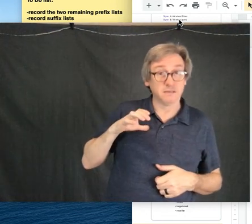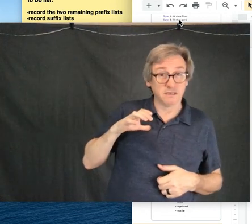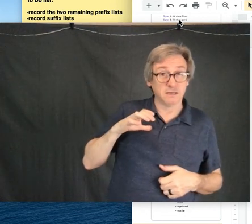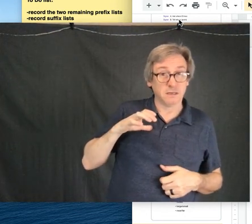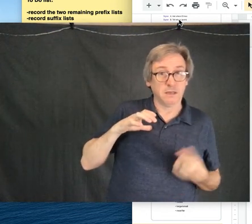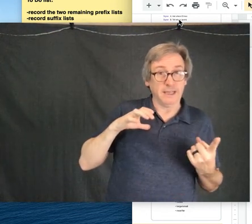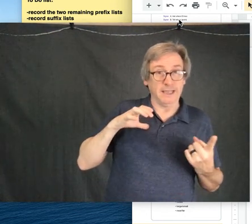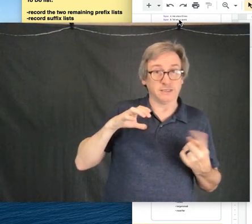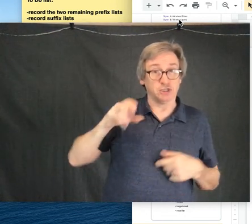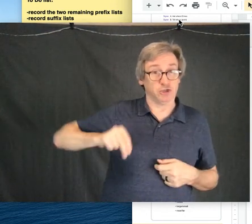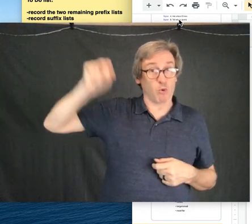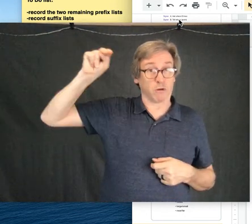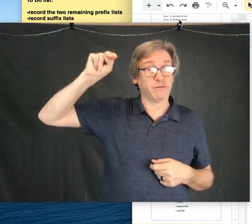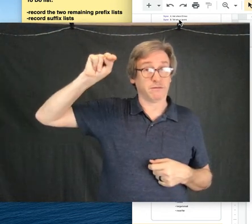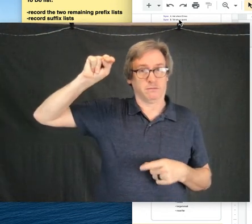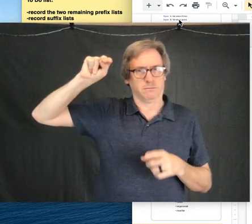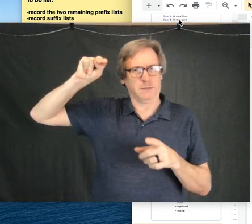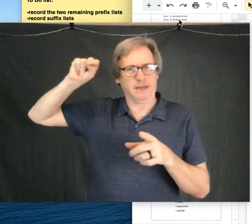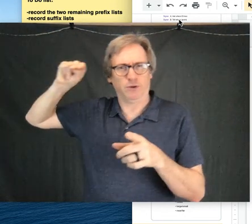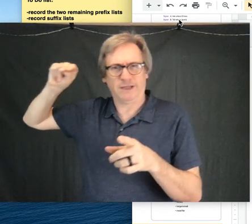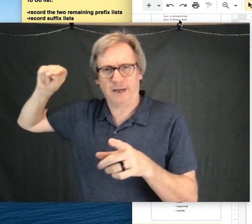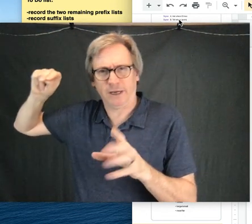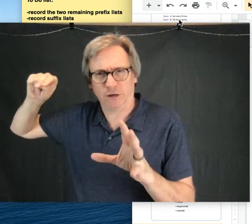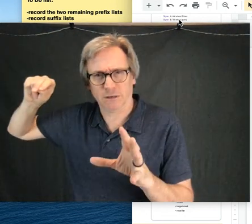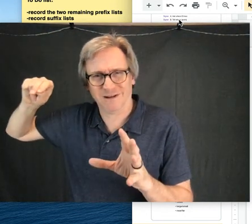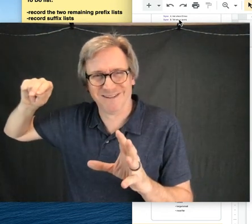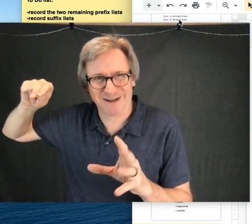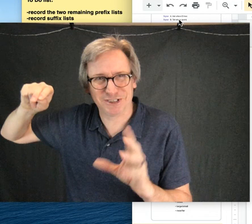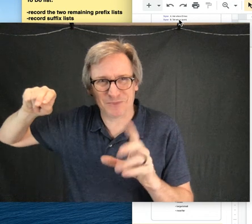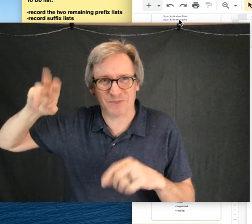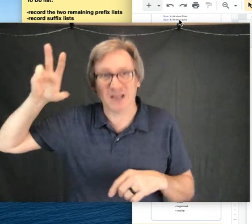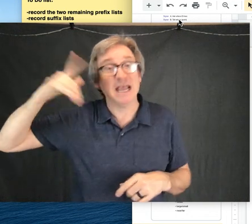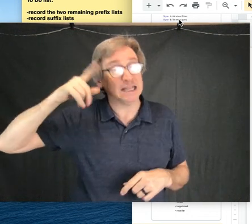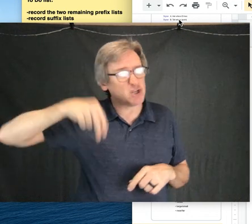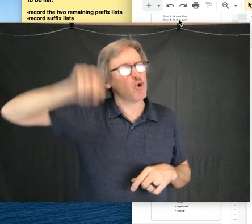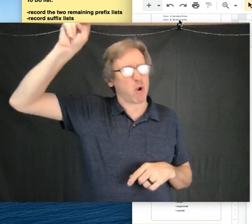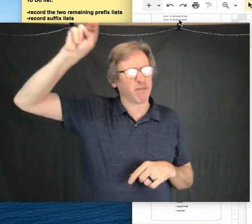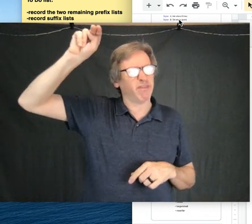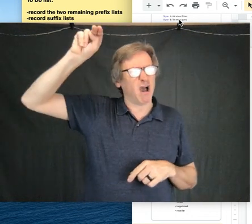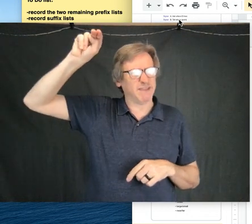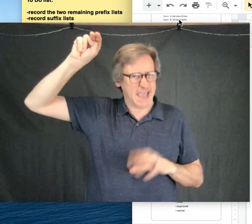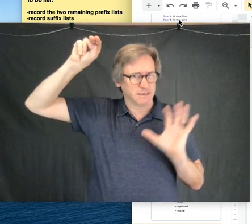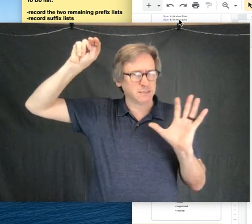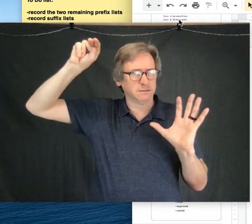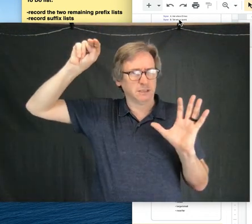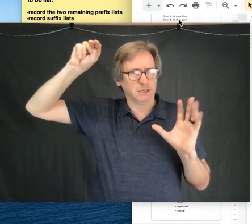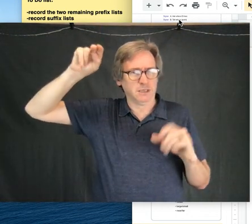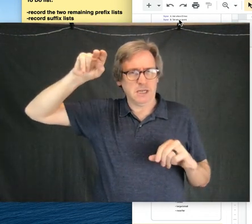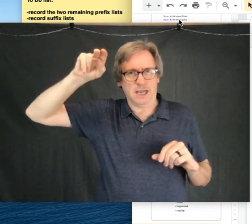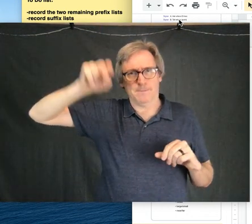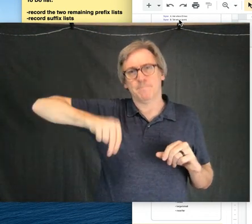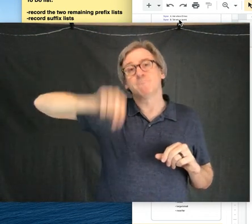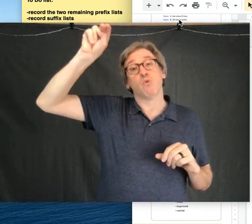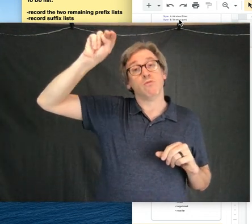Cleveland. It's north. I didn't put that on here. I should, but it's north of Kent.